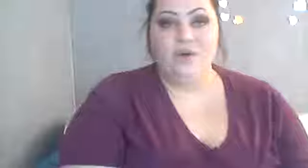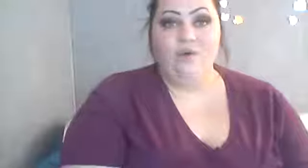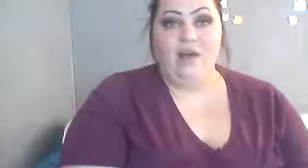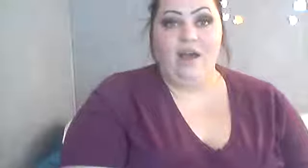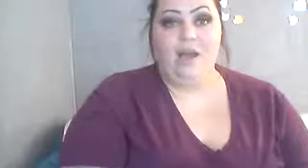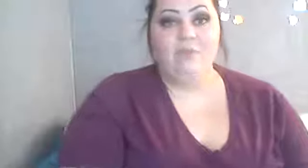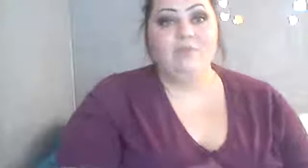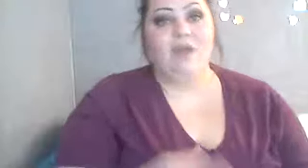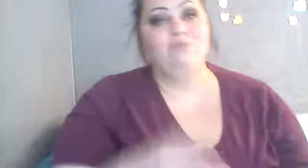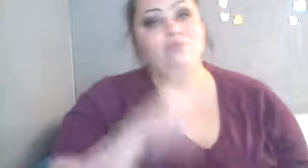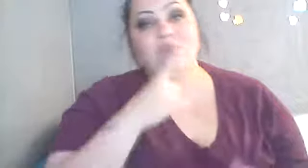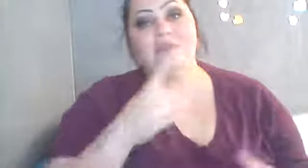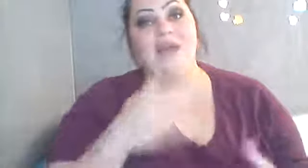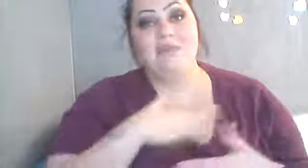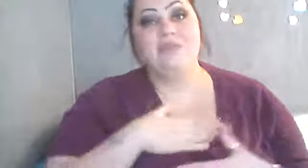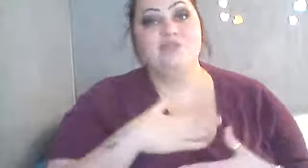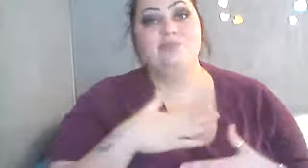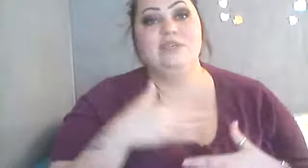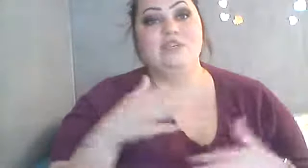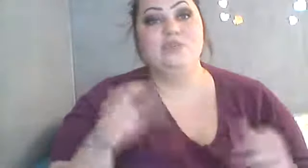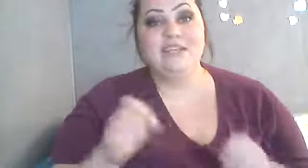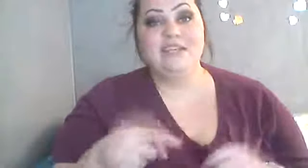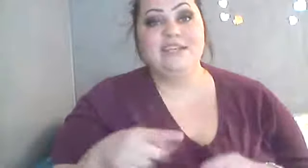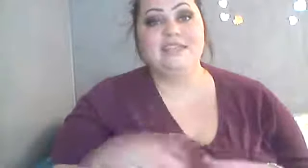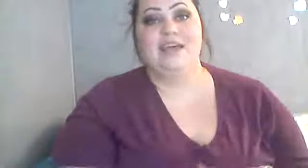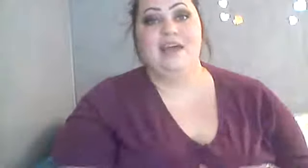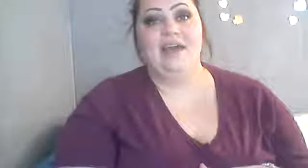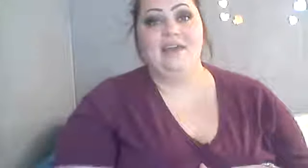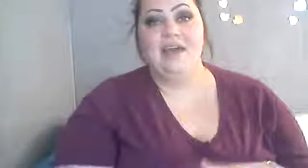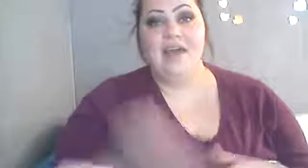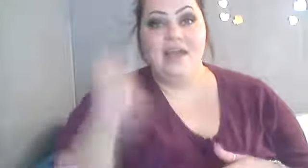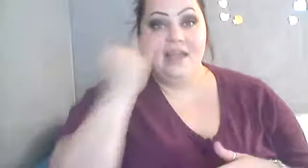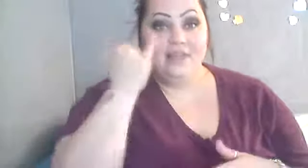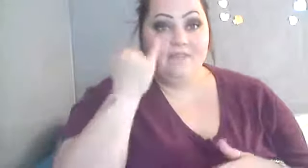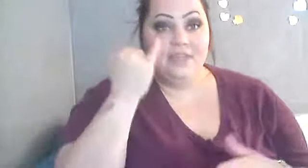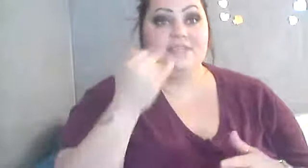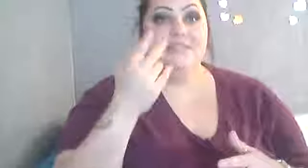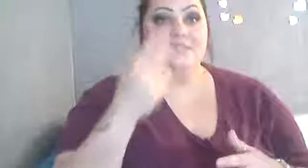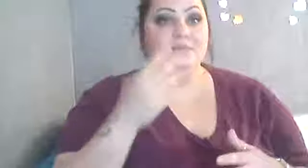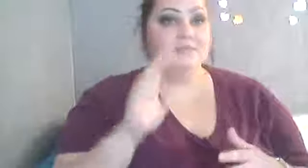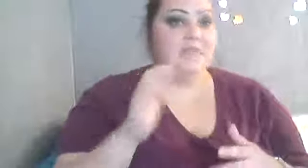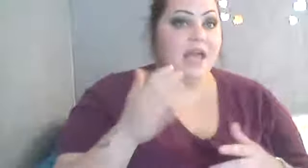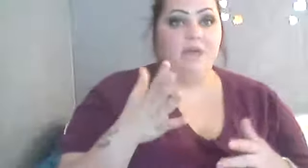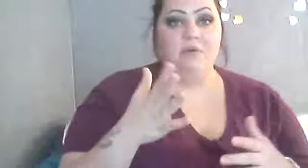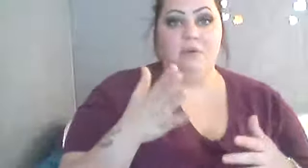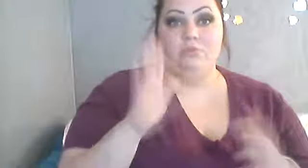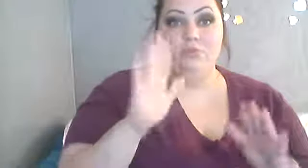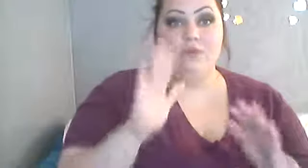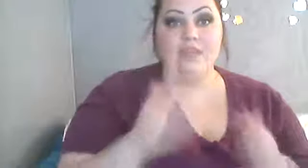So I'm really happy to be doing this, and if it seems like a great